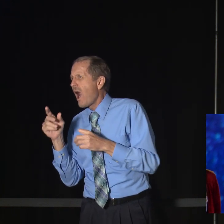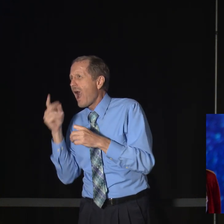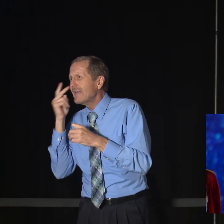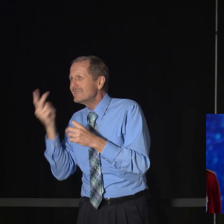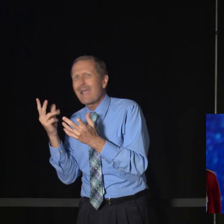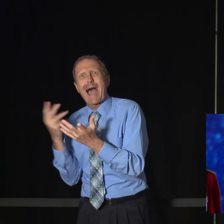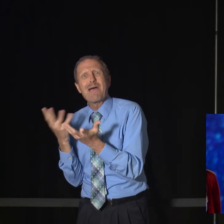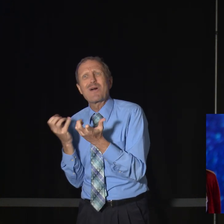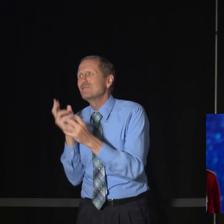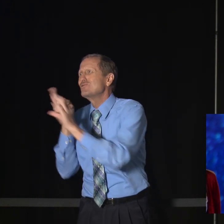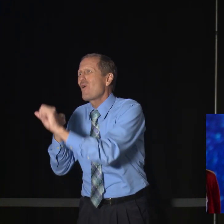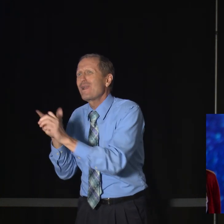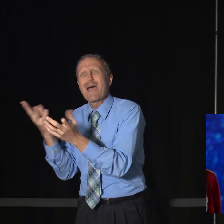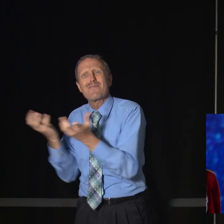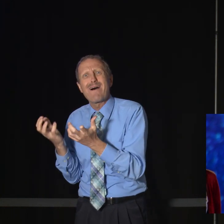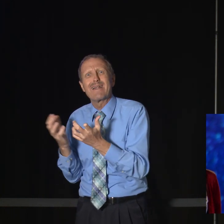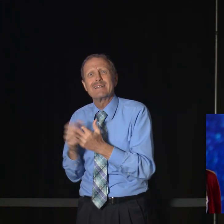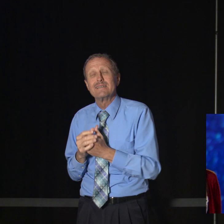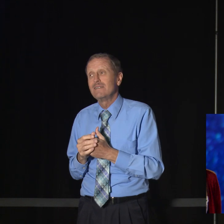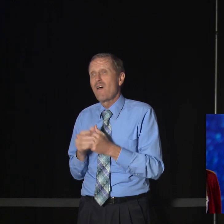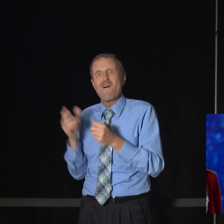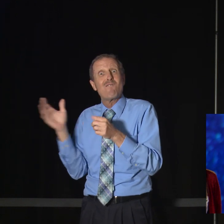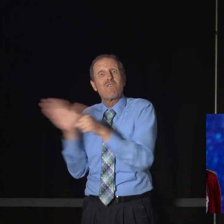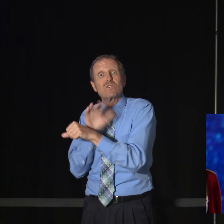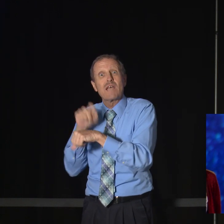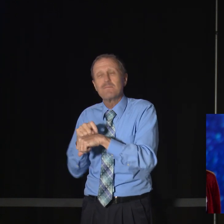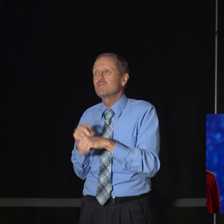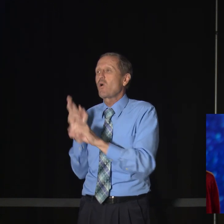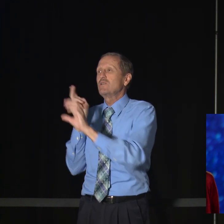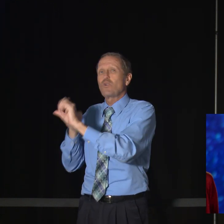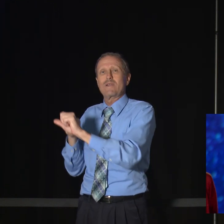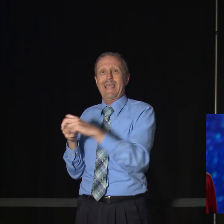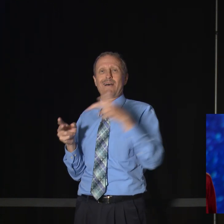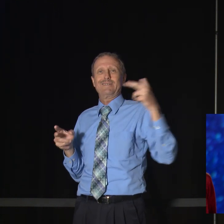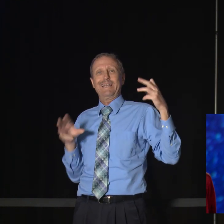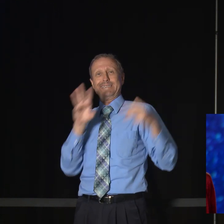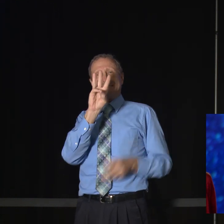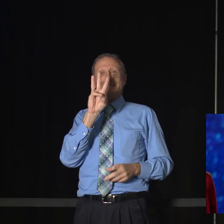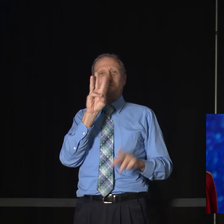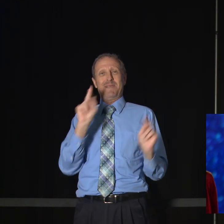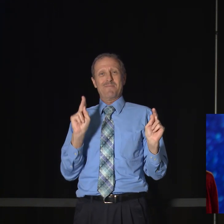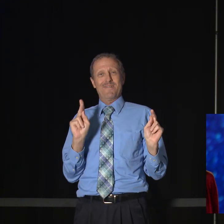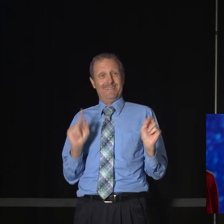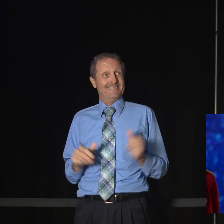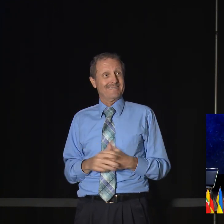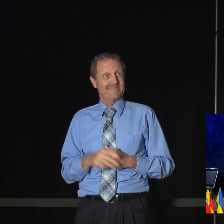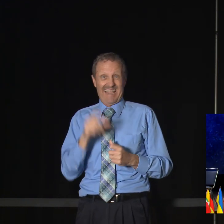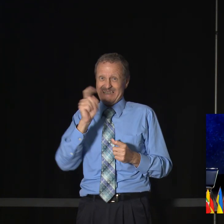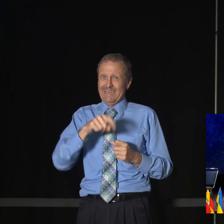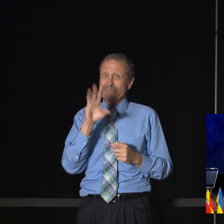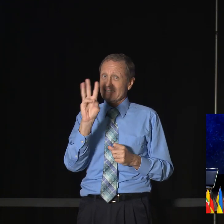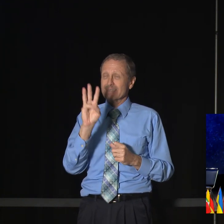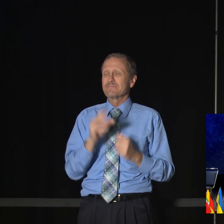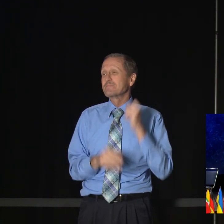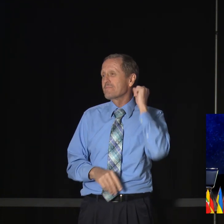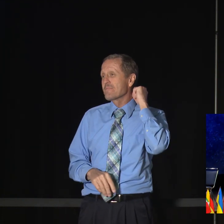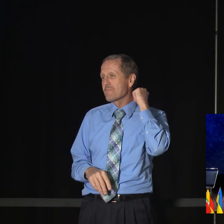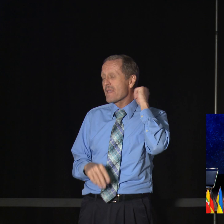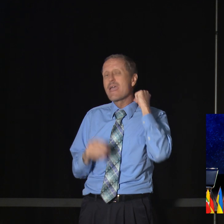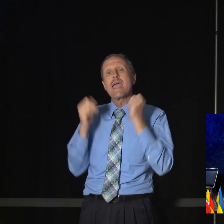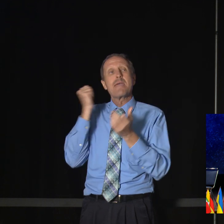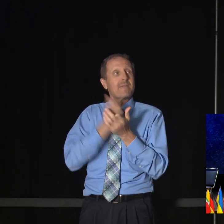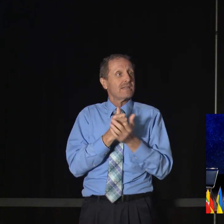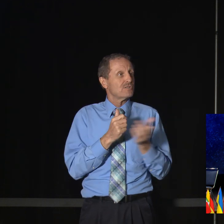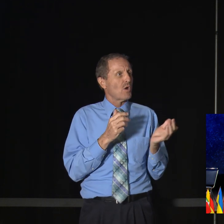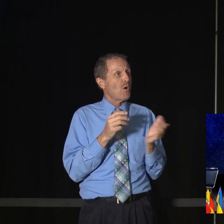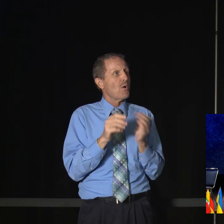I need to join this full time. And so he joined their team as a 6th team player that they needed. Amen. So